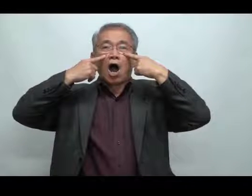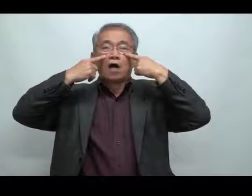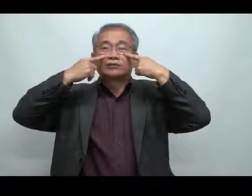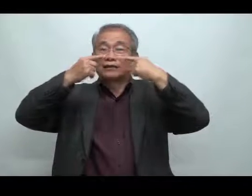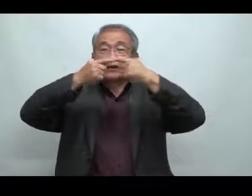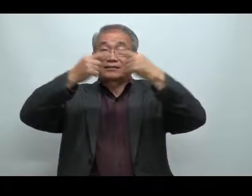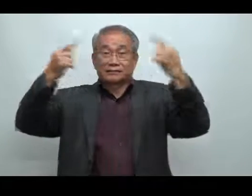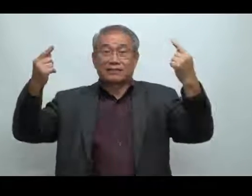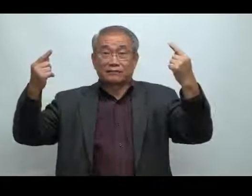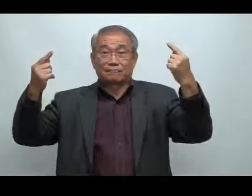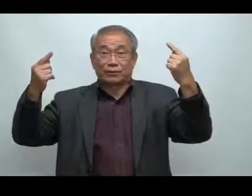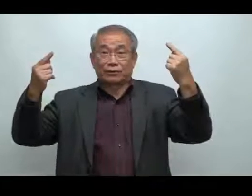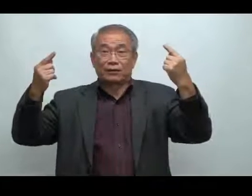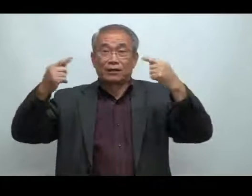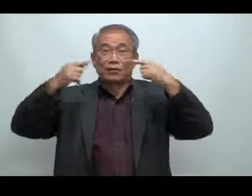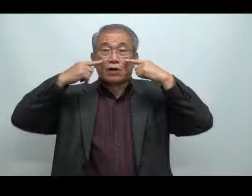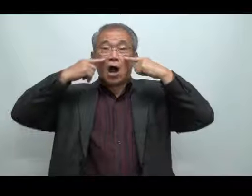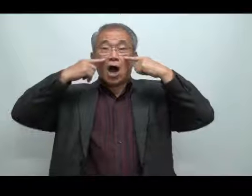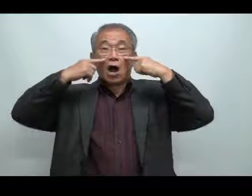Yo! Now that's important. Yo,